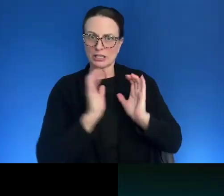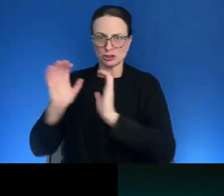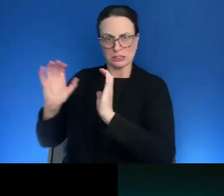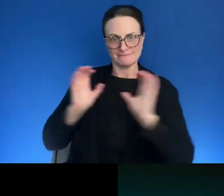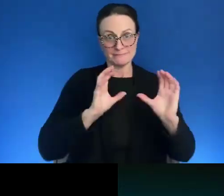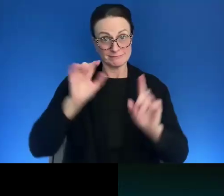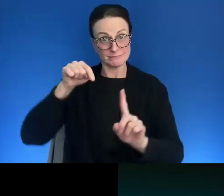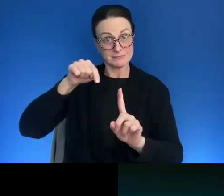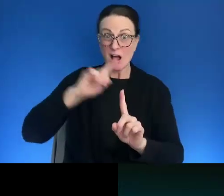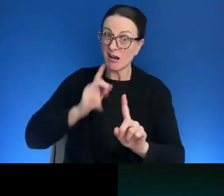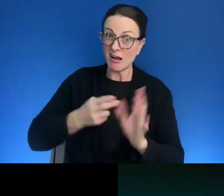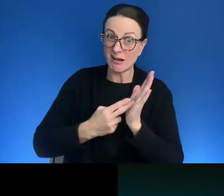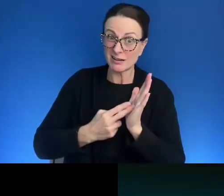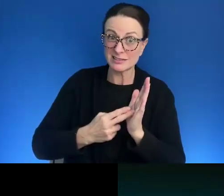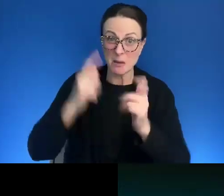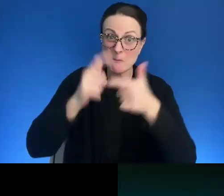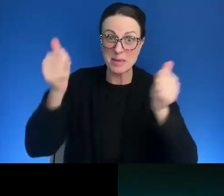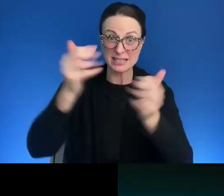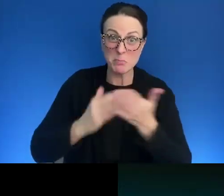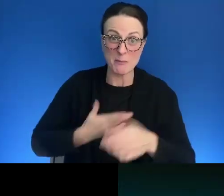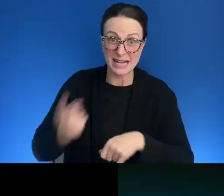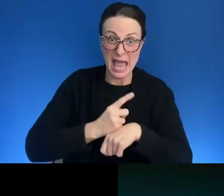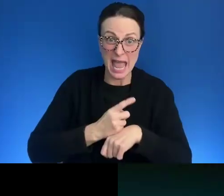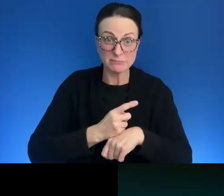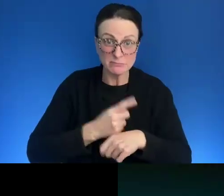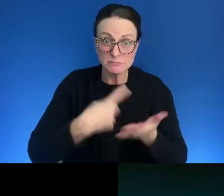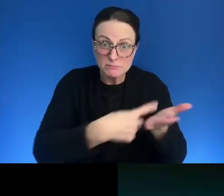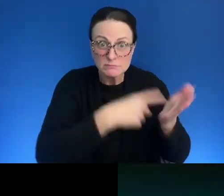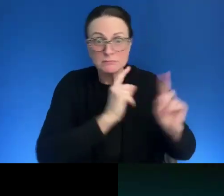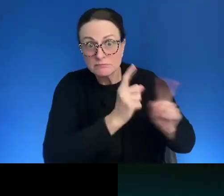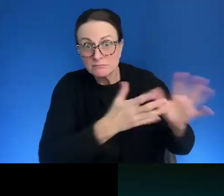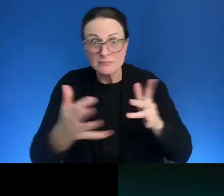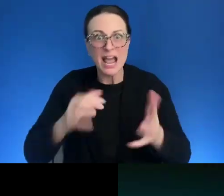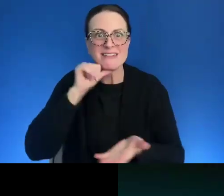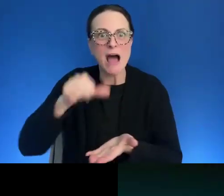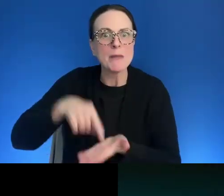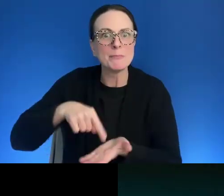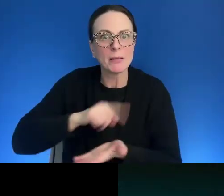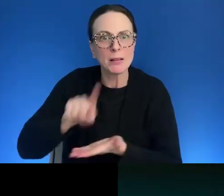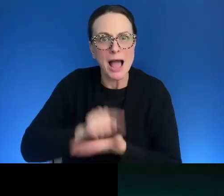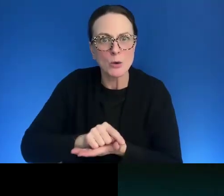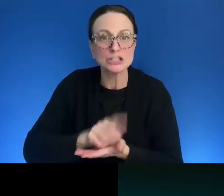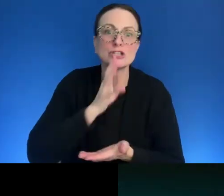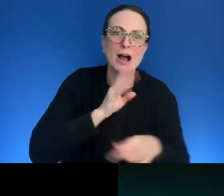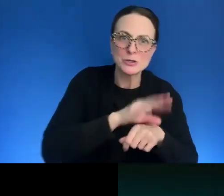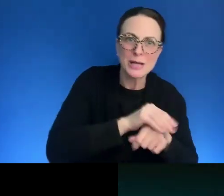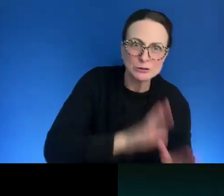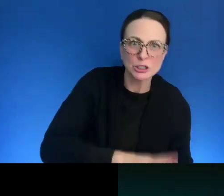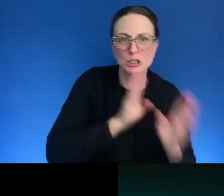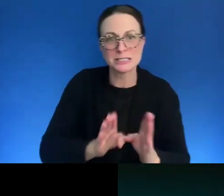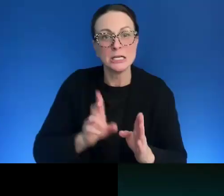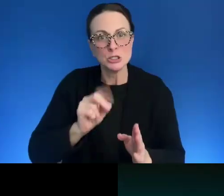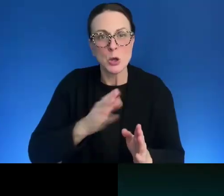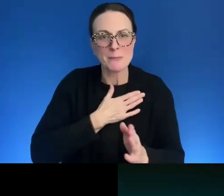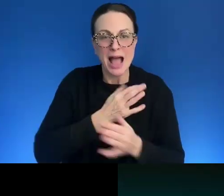fact, that's probably the biggest part of my day is non-billable hours spent talking to counselors, doing